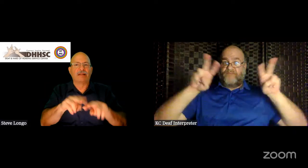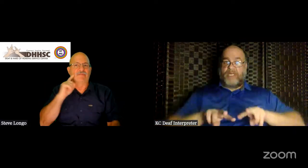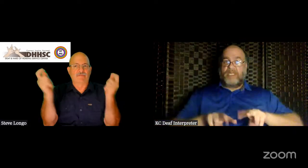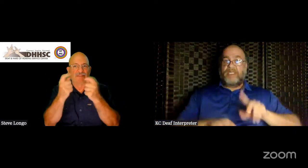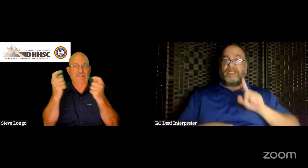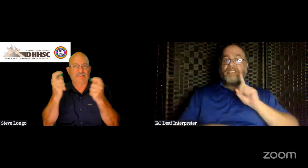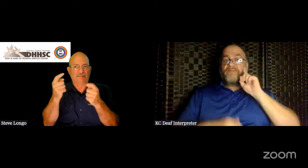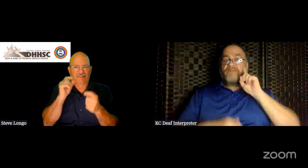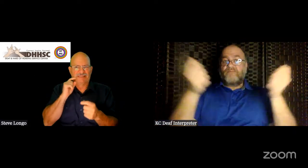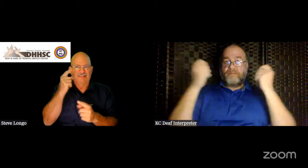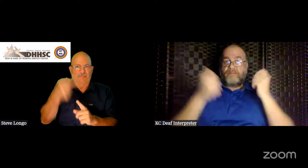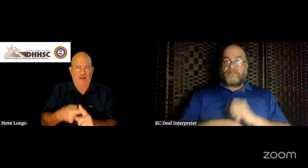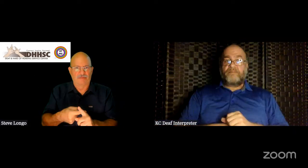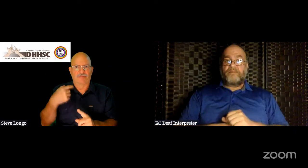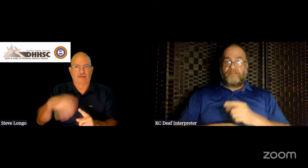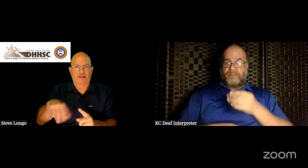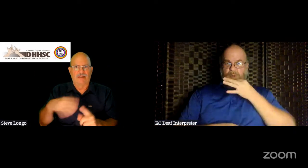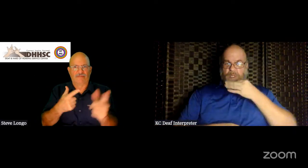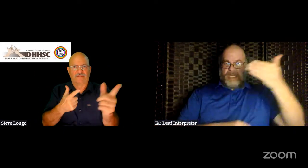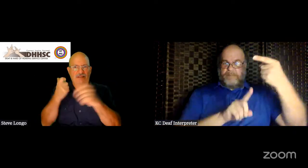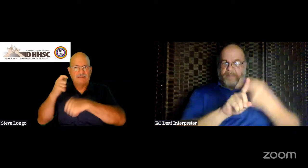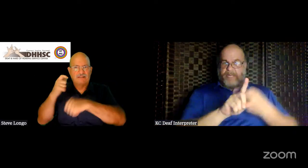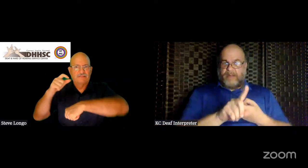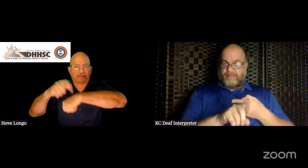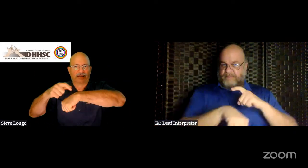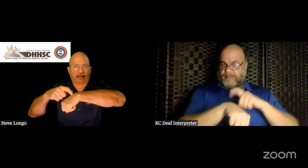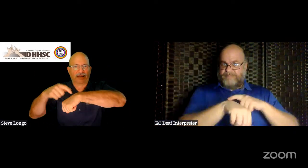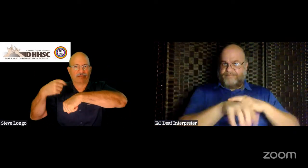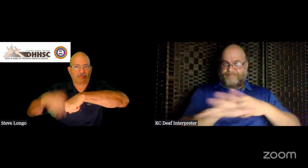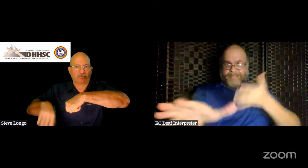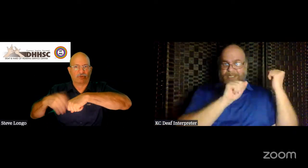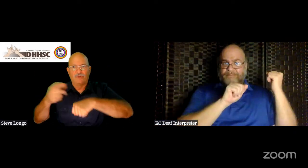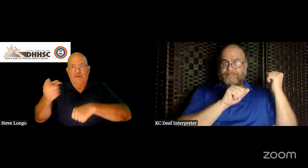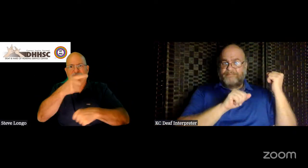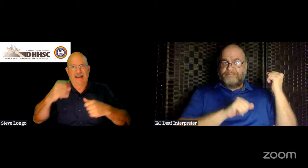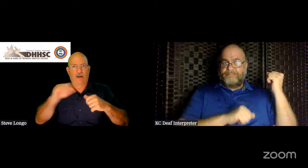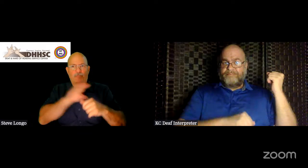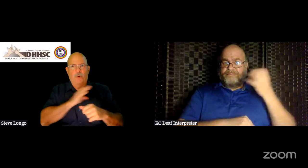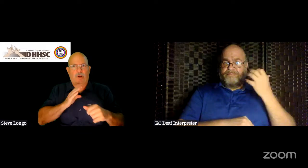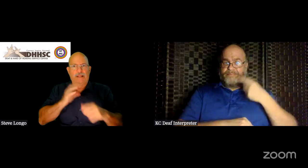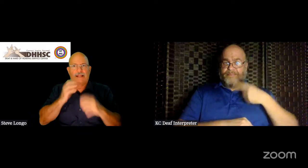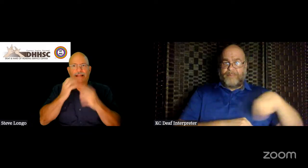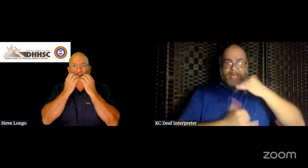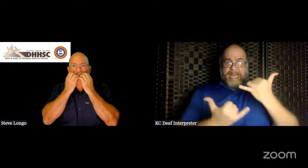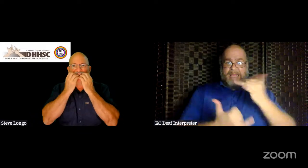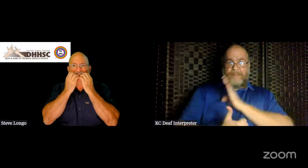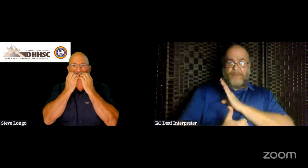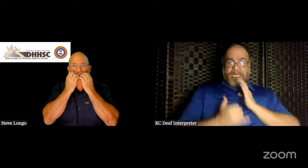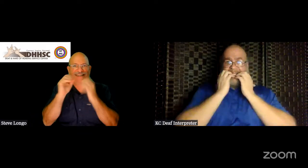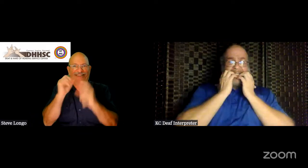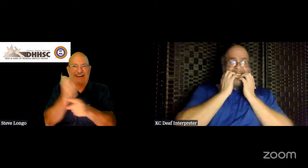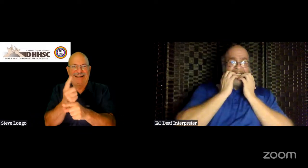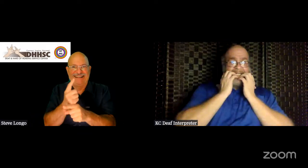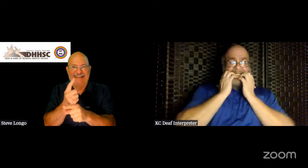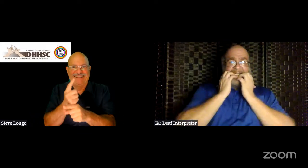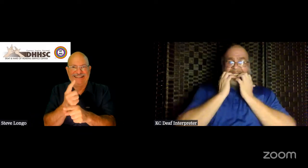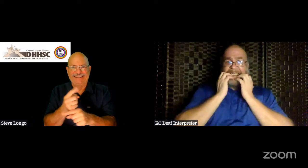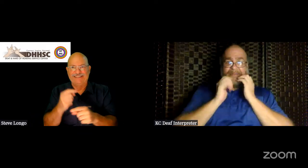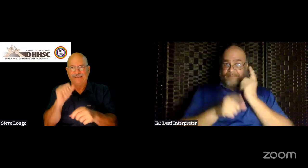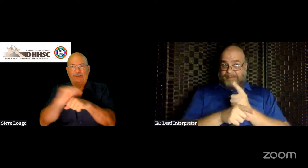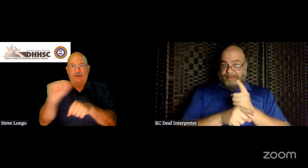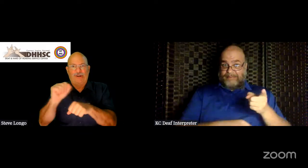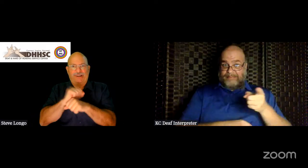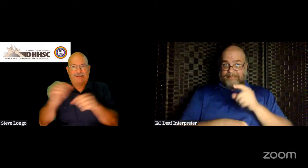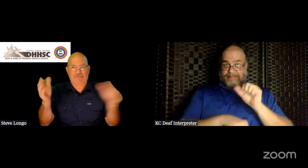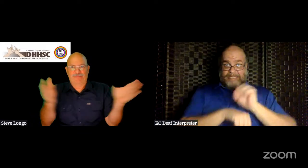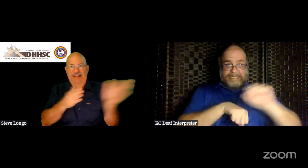Last but not least, VDF, Valley Deaf Festival, is approaching. Time is going by